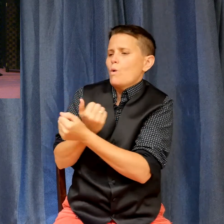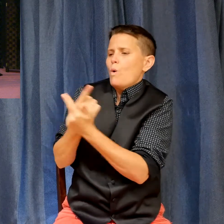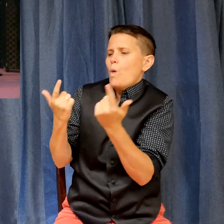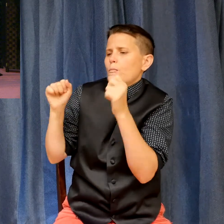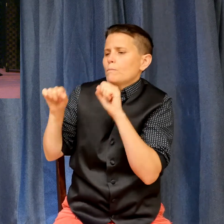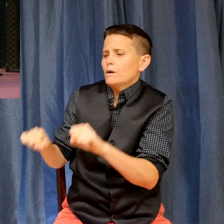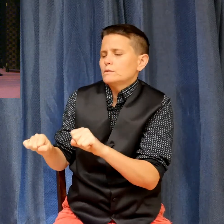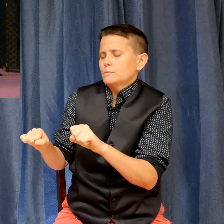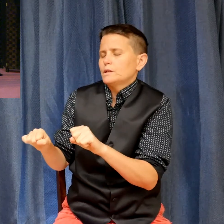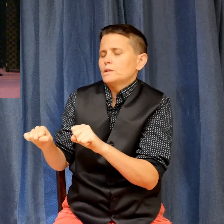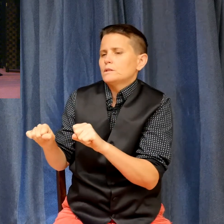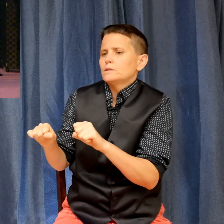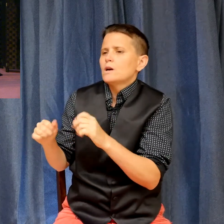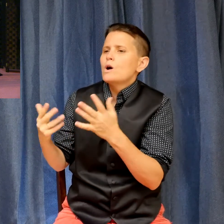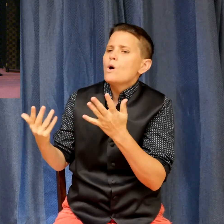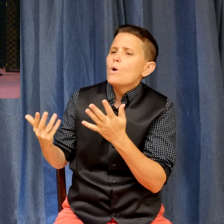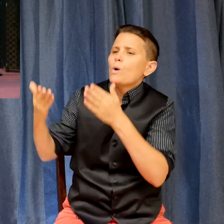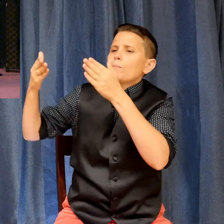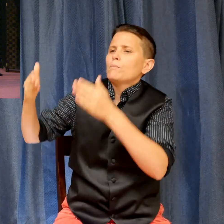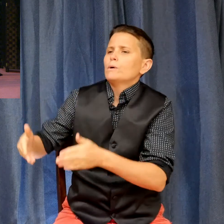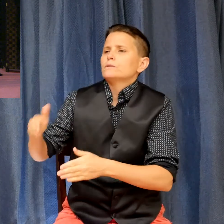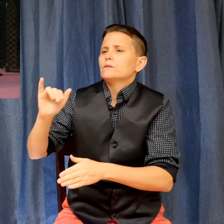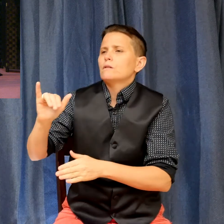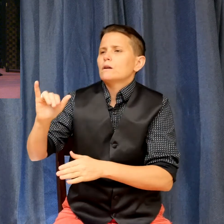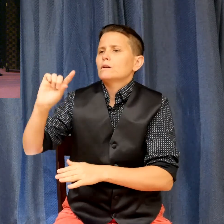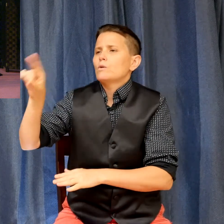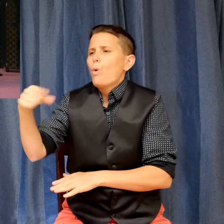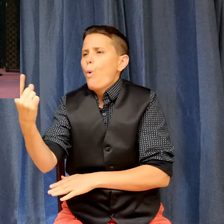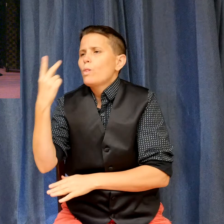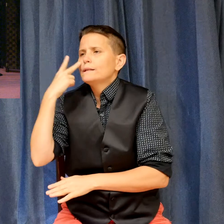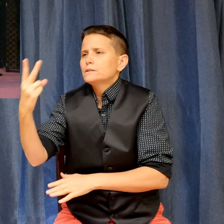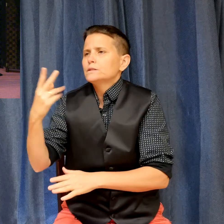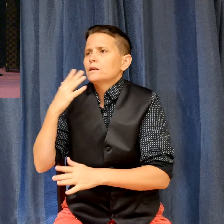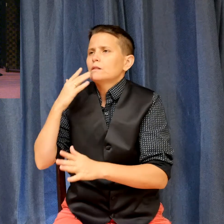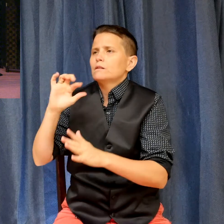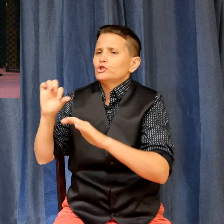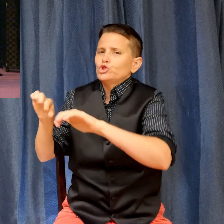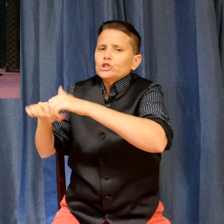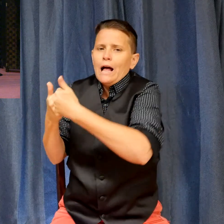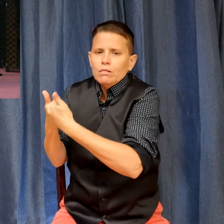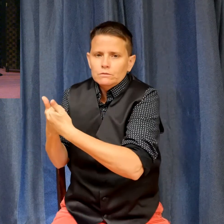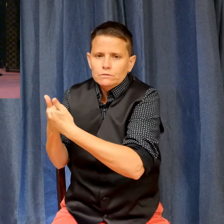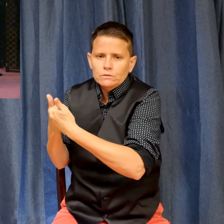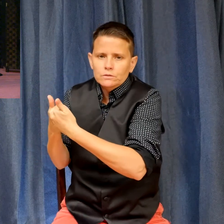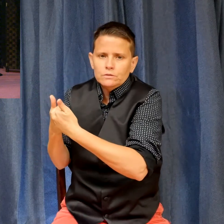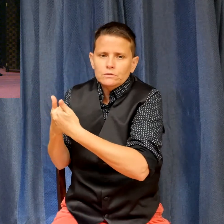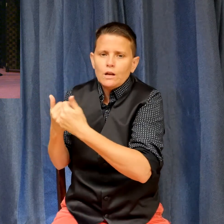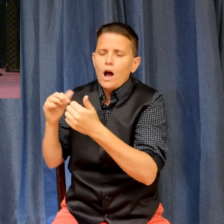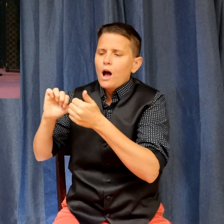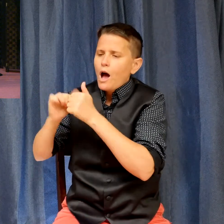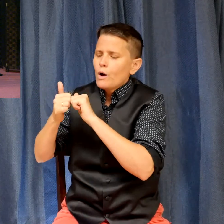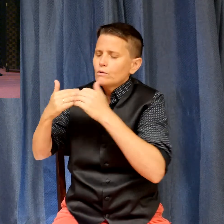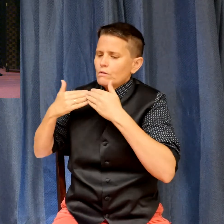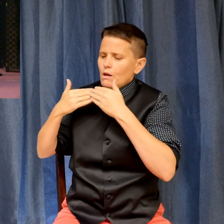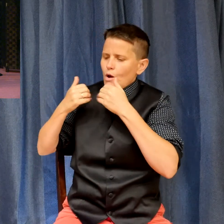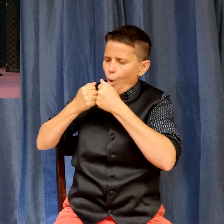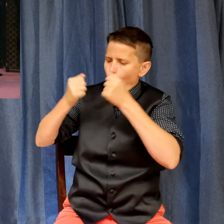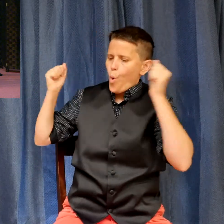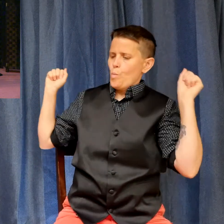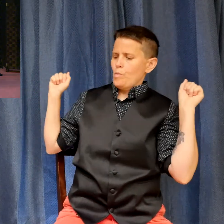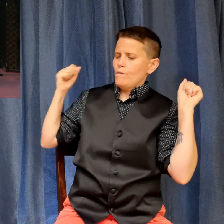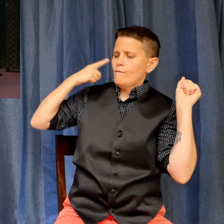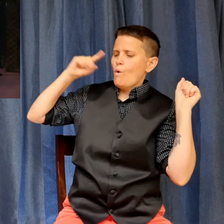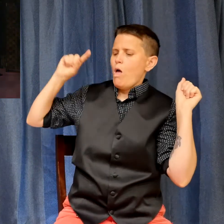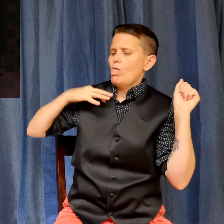or how does someone who can only see their health challenge, how do they open to greater possibilities when that's overwhelming for